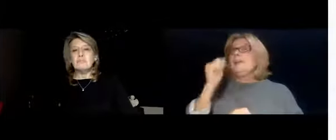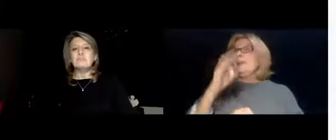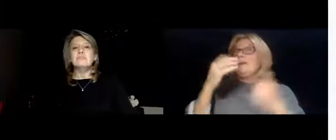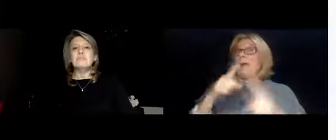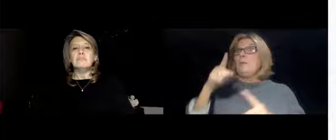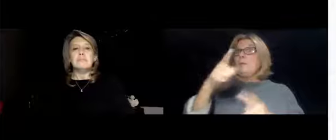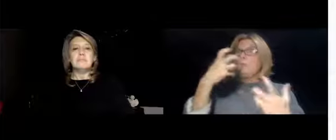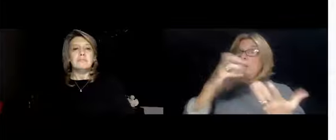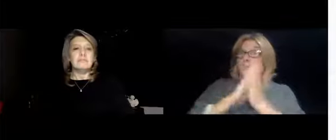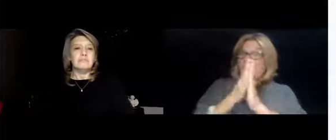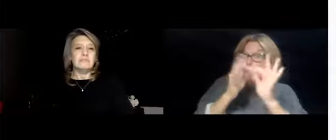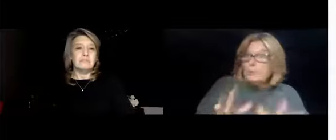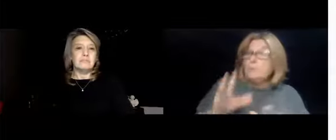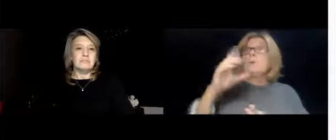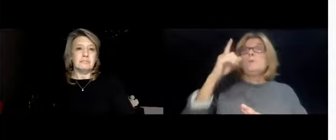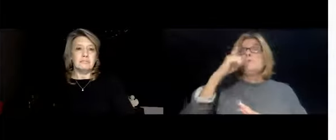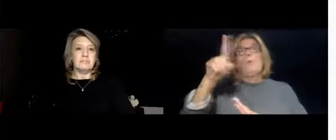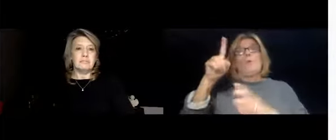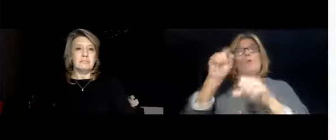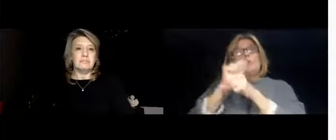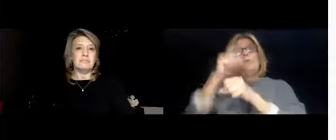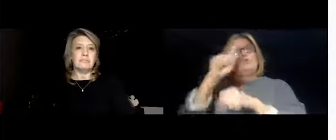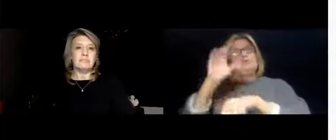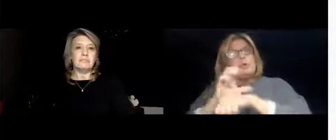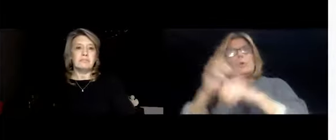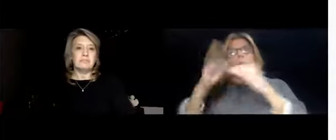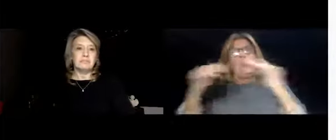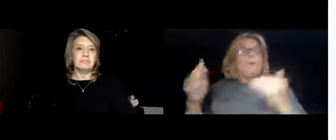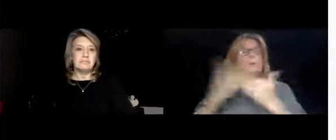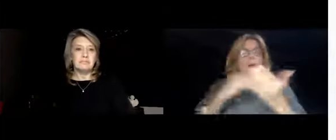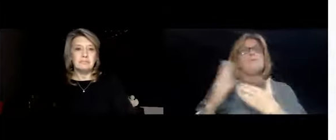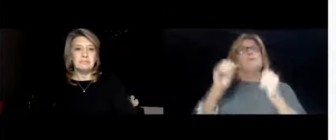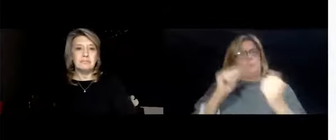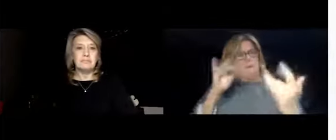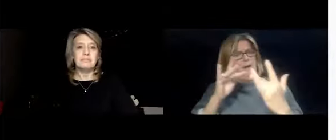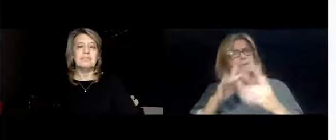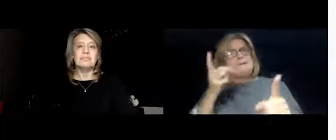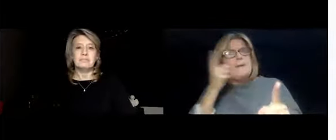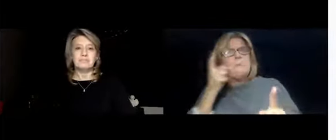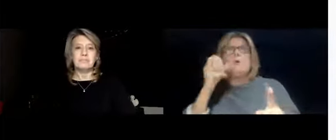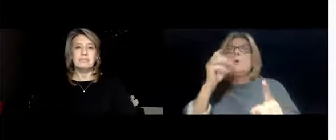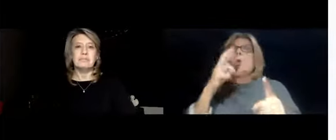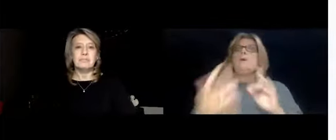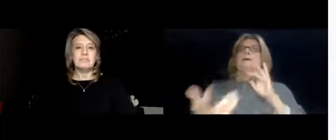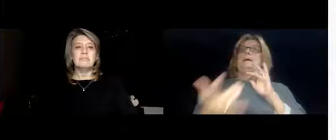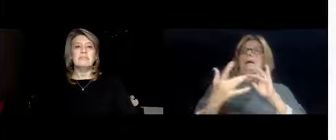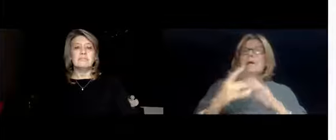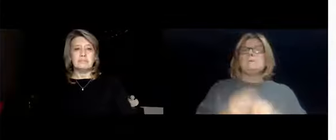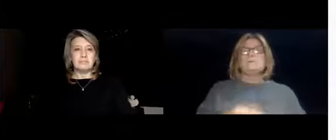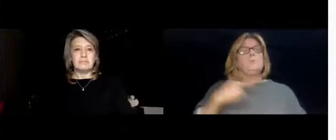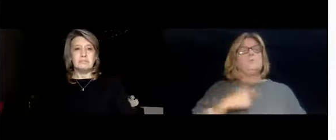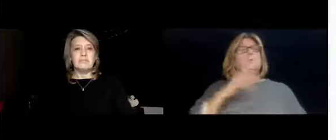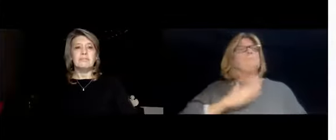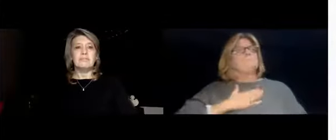audience and reading audience, if you want to become an interpreter and work in those settings or whatever, please contact Deborah